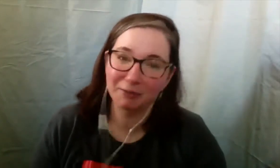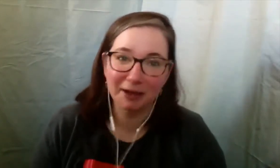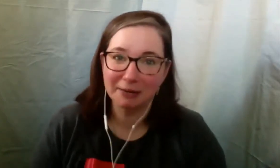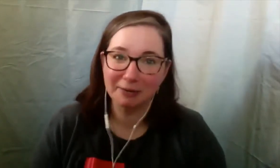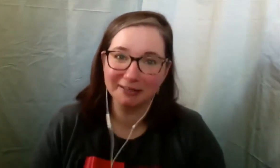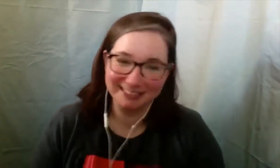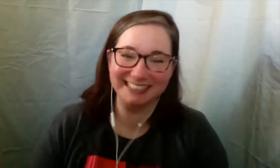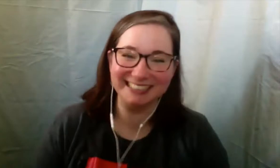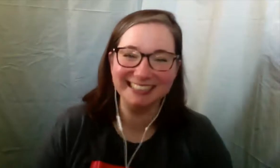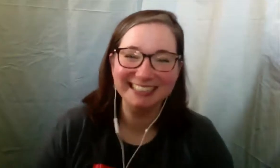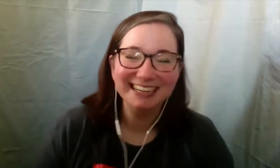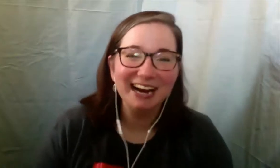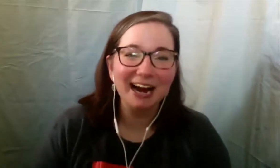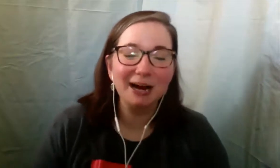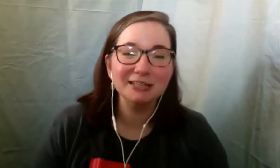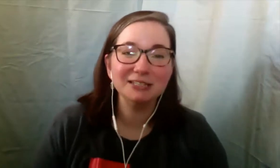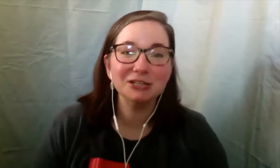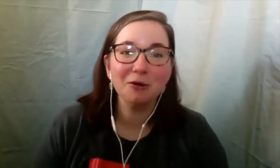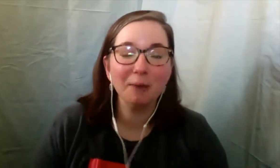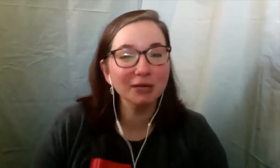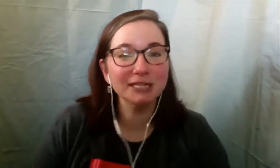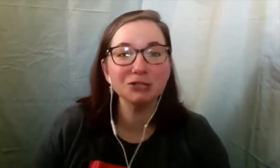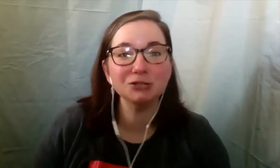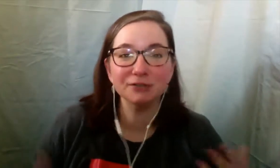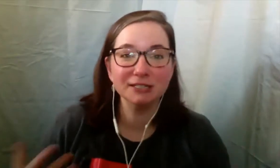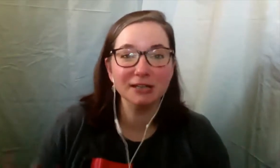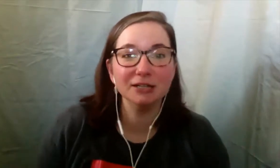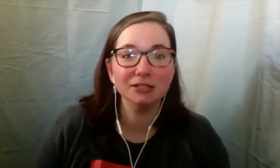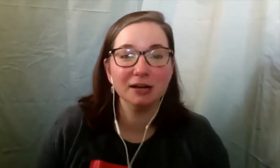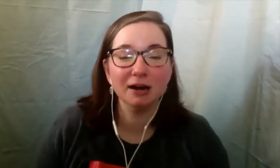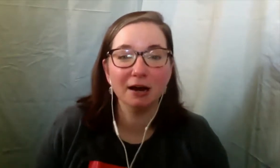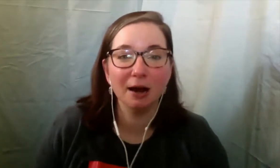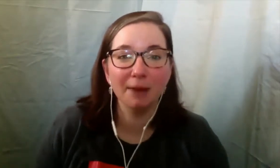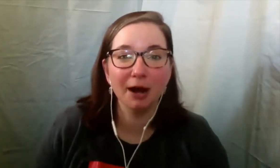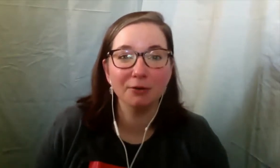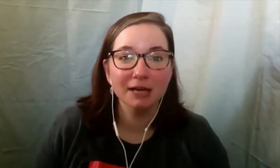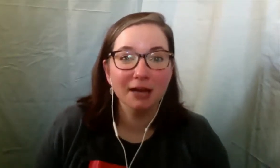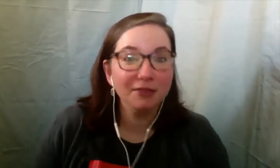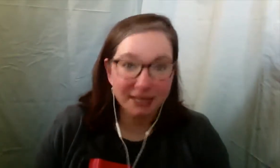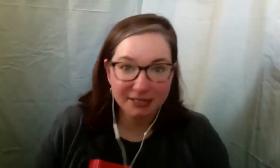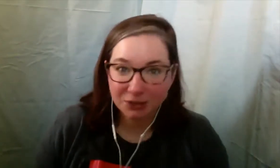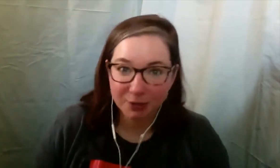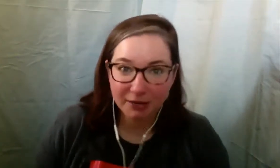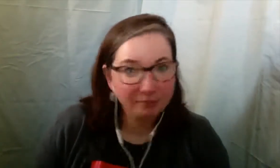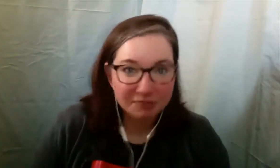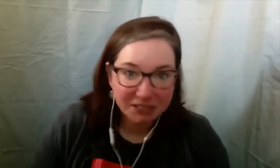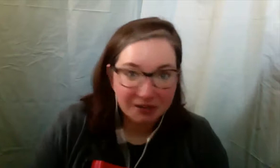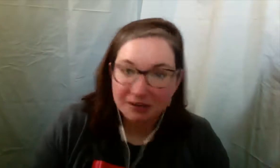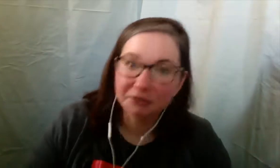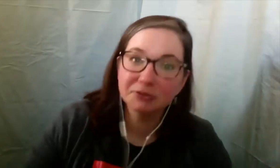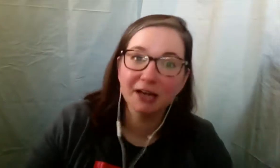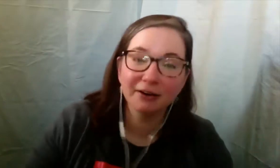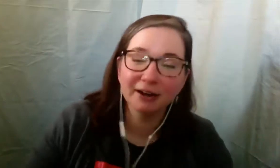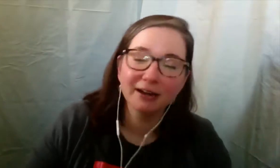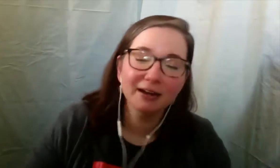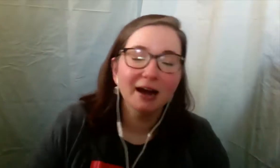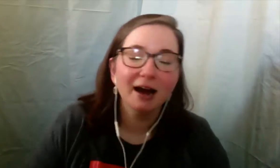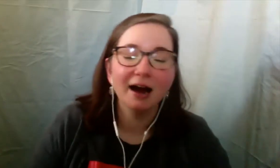pandemic. So I'm going to teach you different signs about the days of the week, Sunday through Saturday. I will also